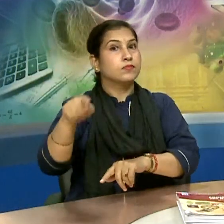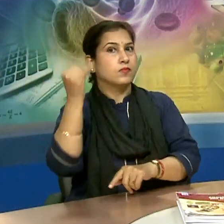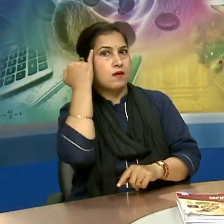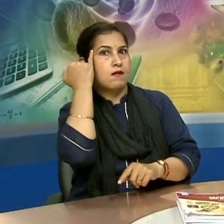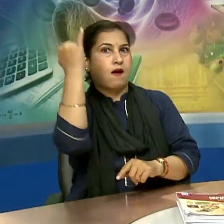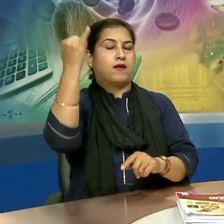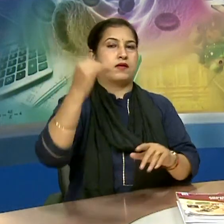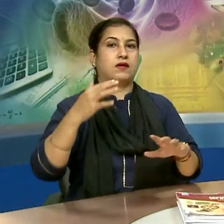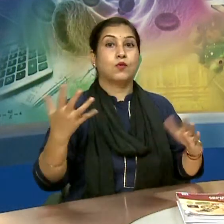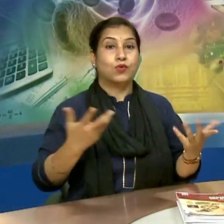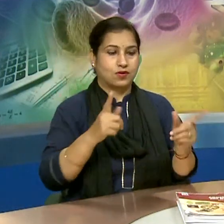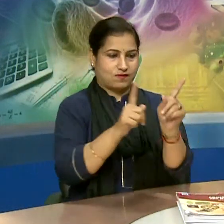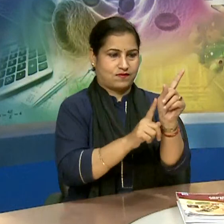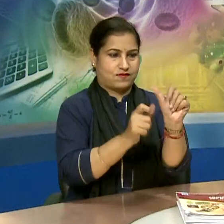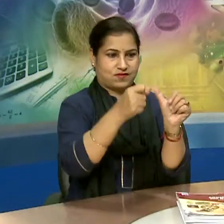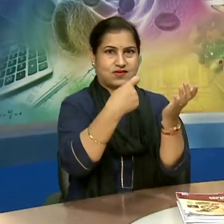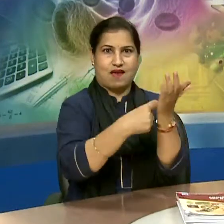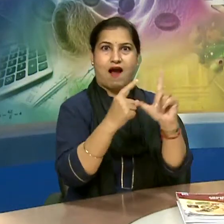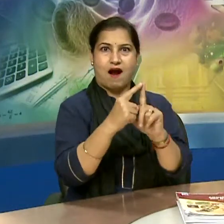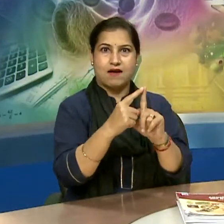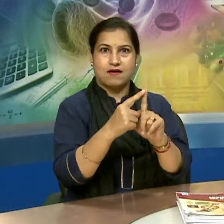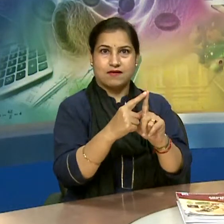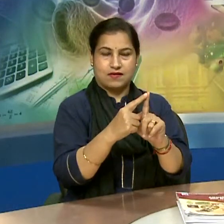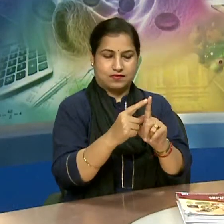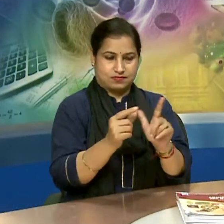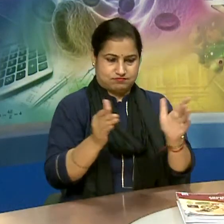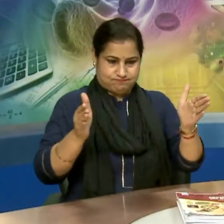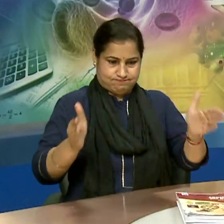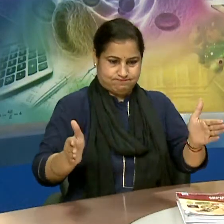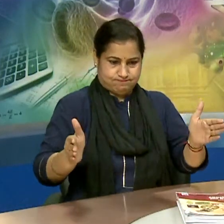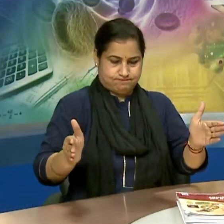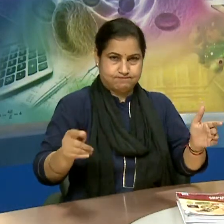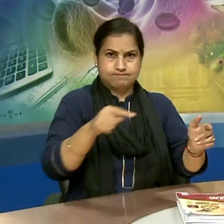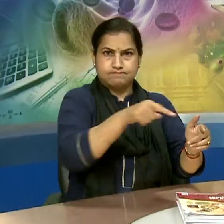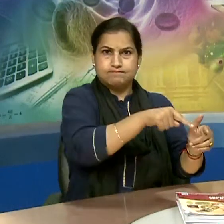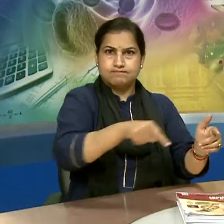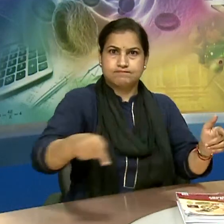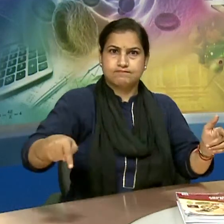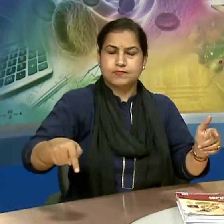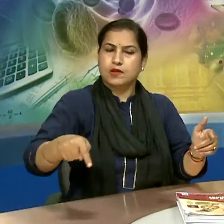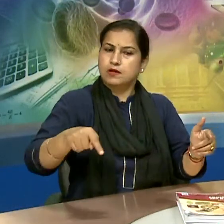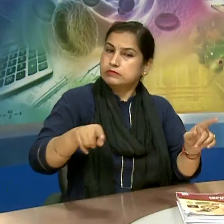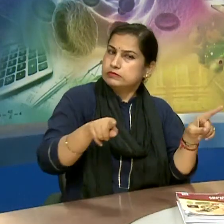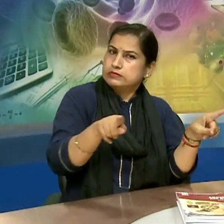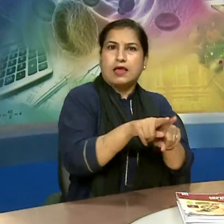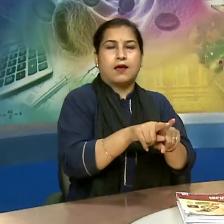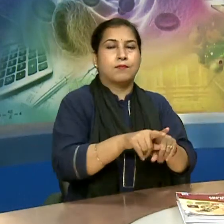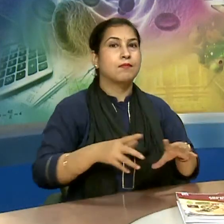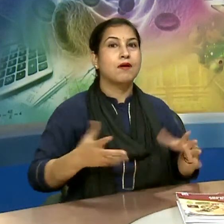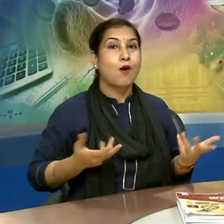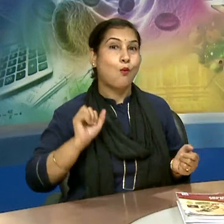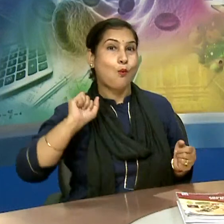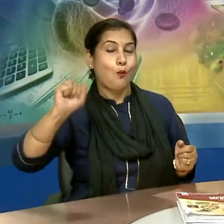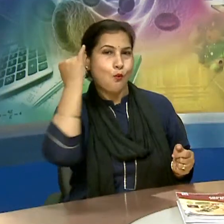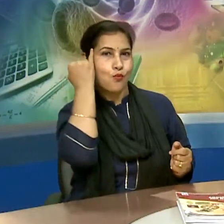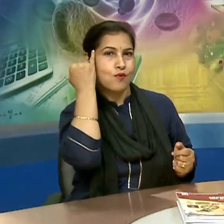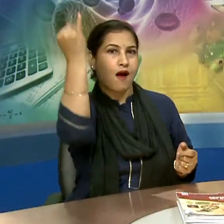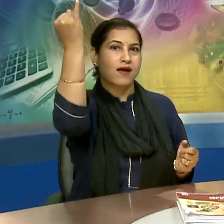decreed that a yard would exactly be equal to the